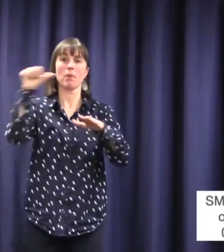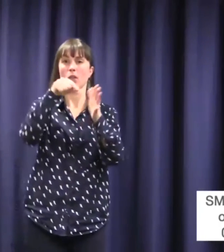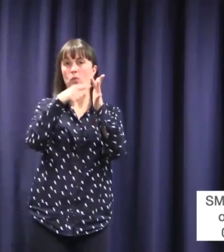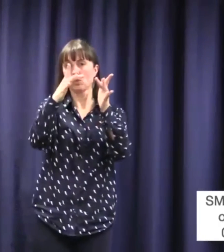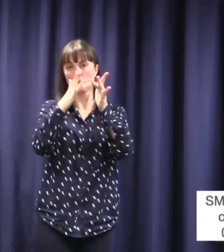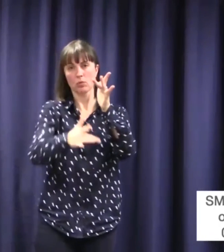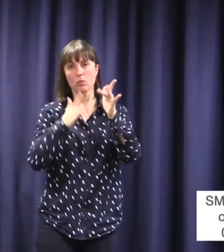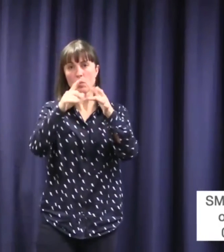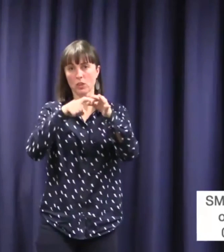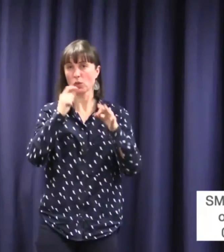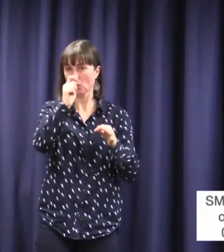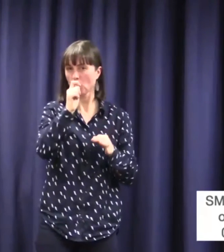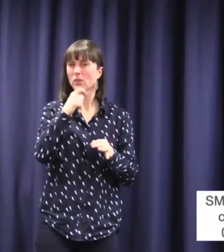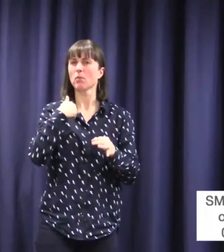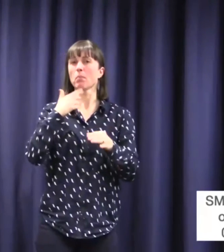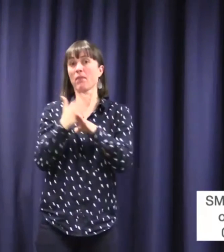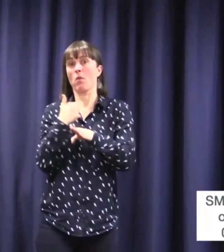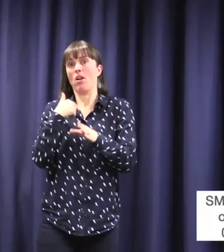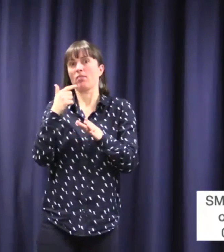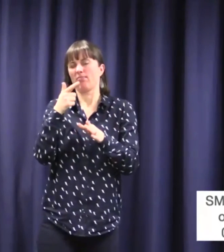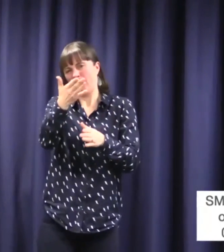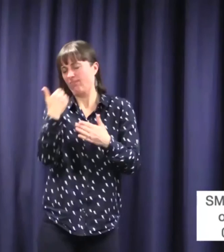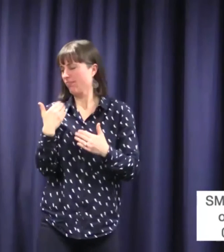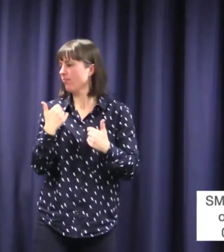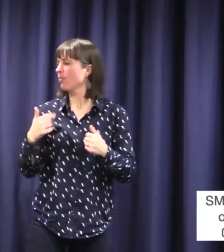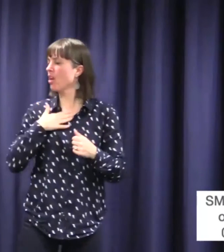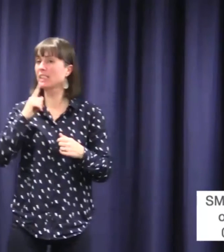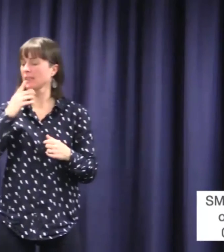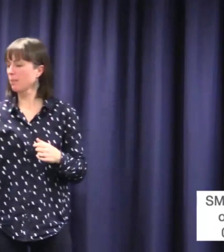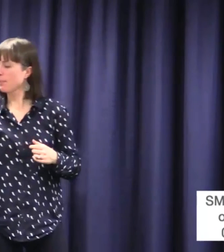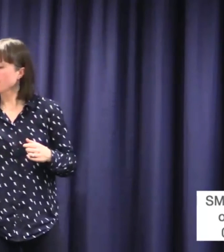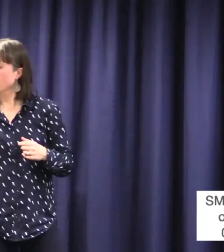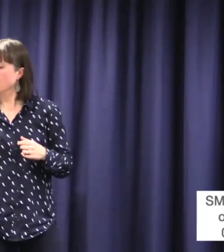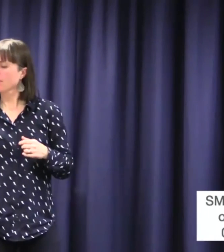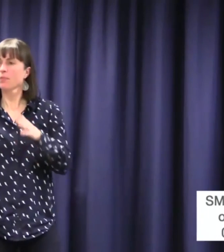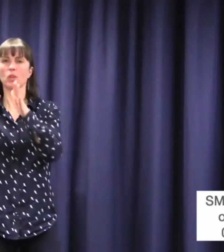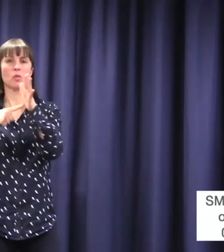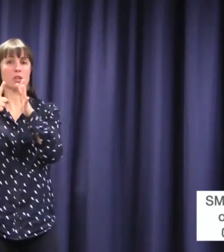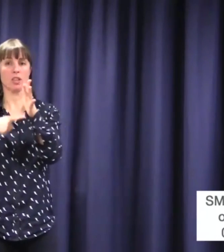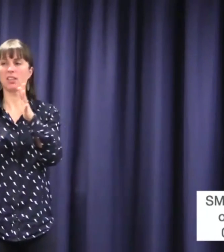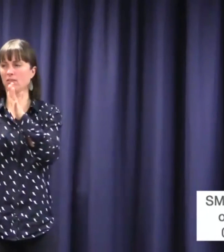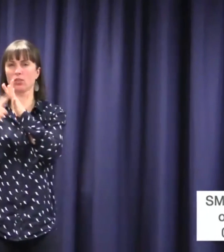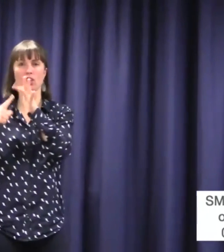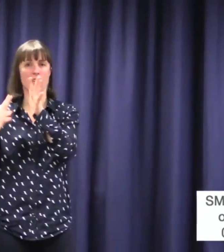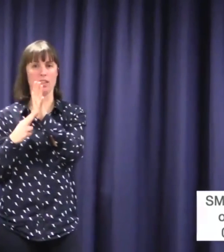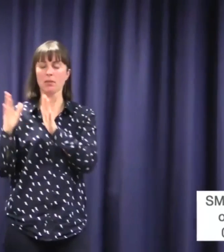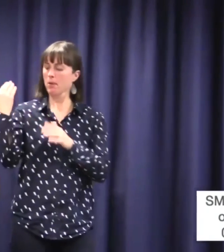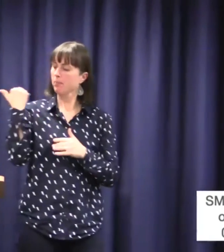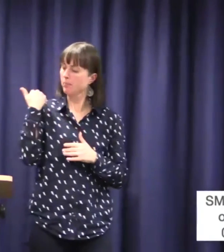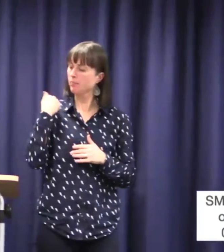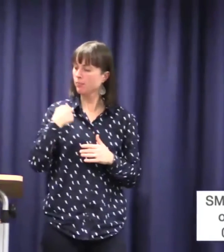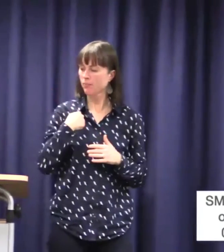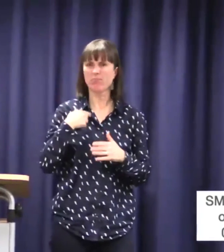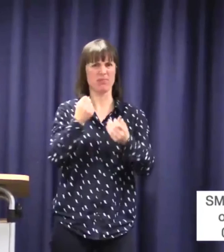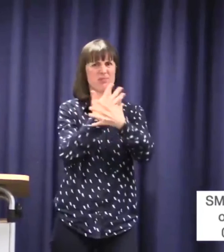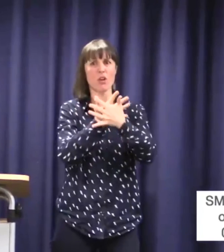Thank you to those here in the East Melbourne venue for your questions. But before we head over to the live stream, I just want to